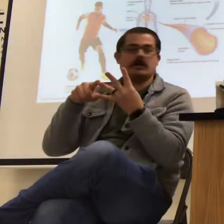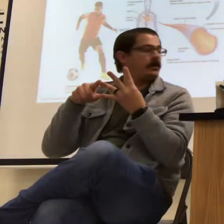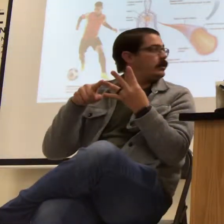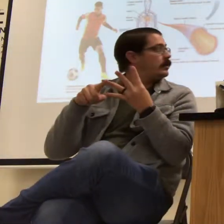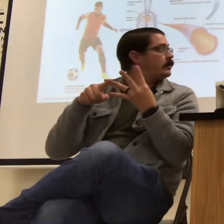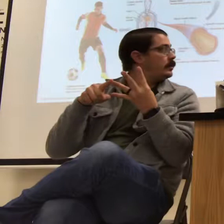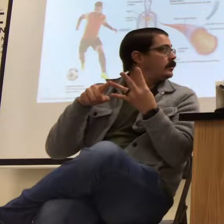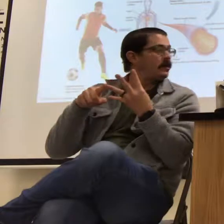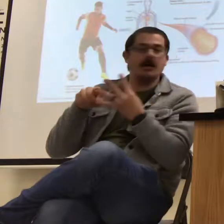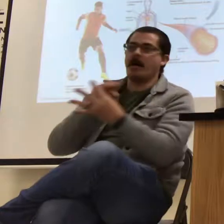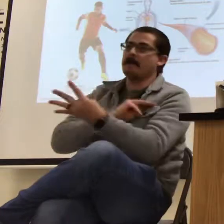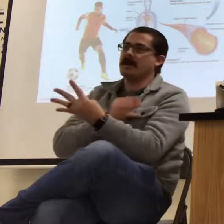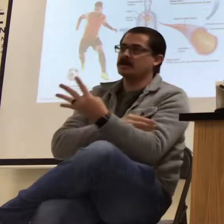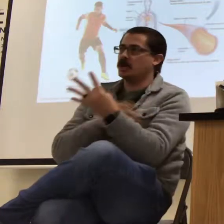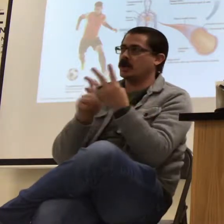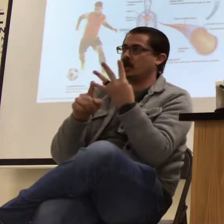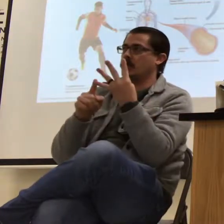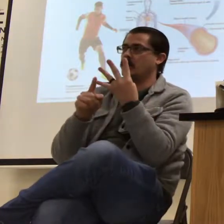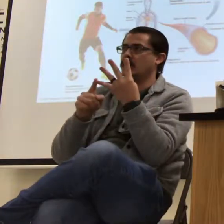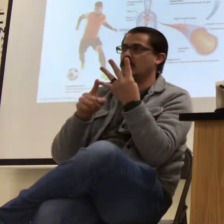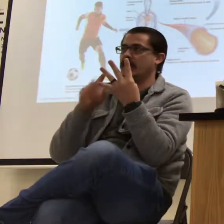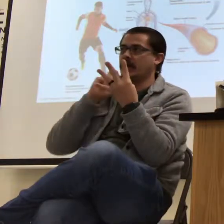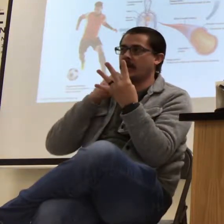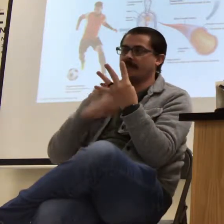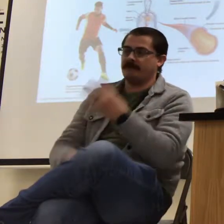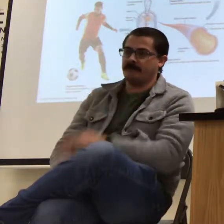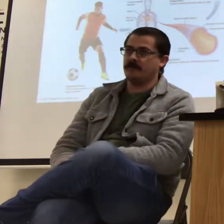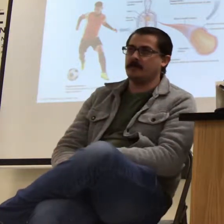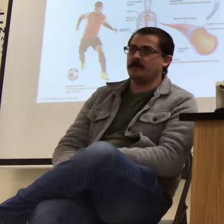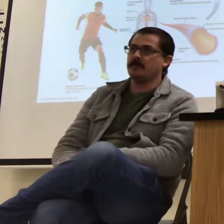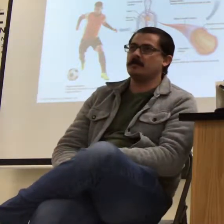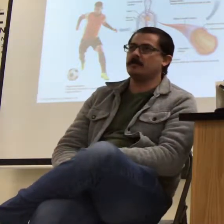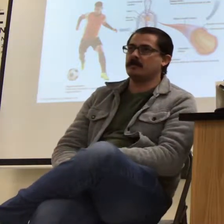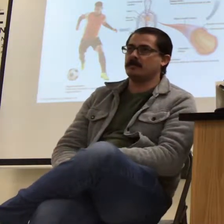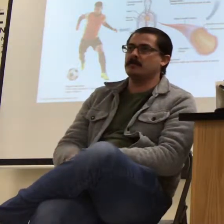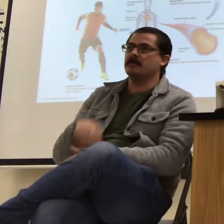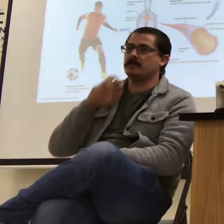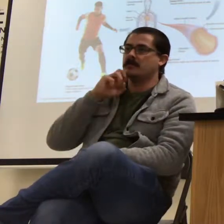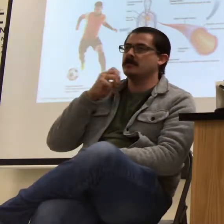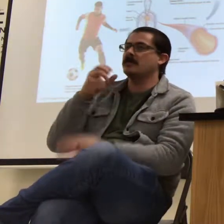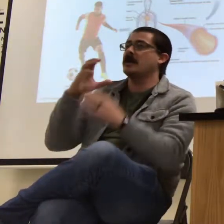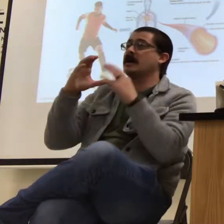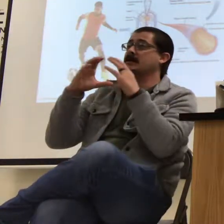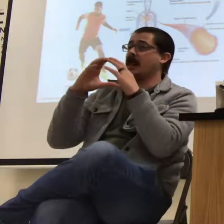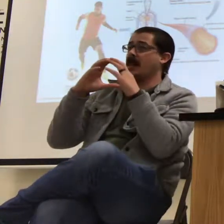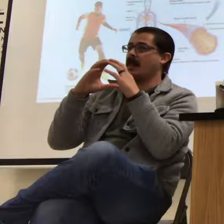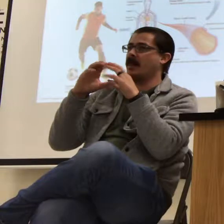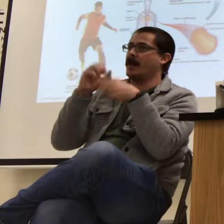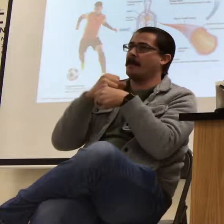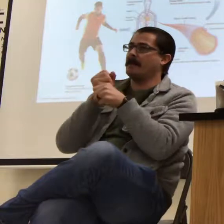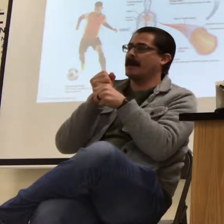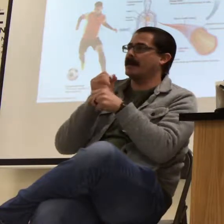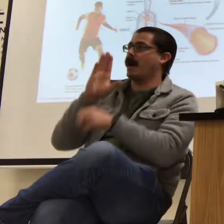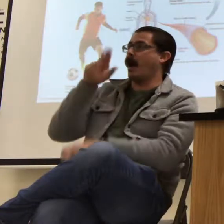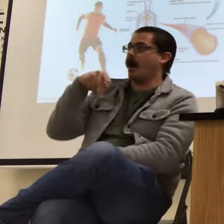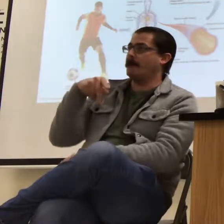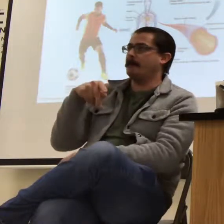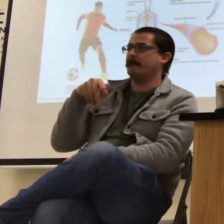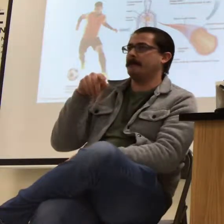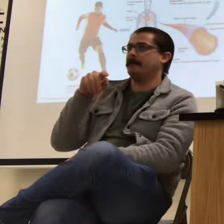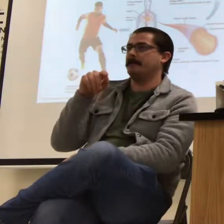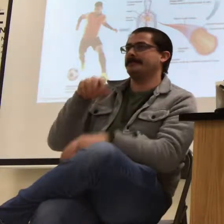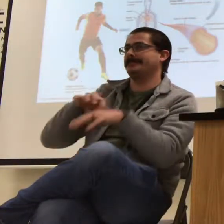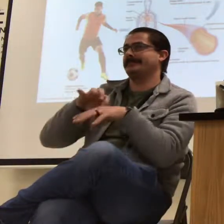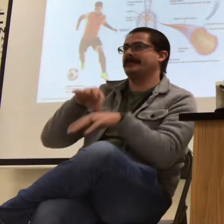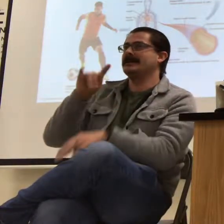Teach those in great detail when we get to chapter 4, but for now, let's just say that cells comprise tissues. Okay? And in